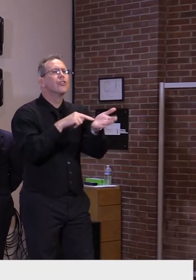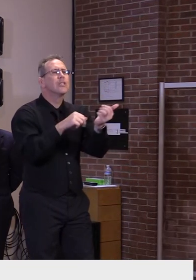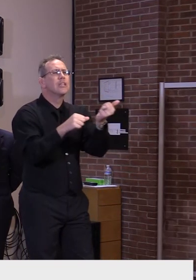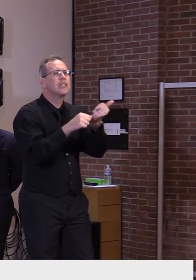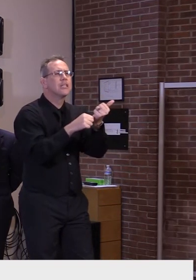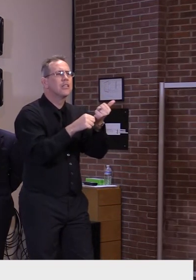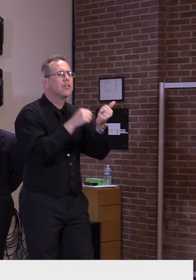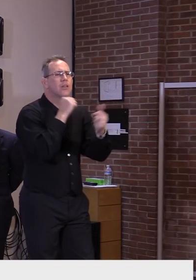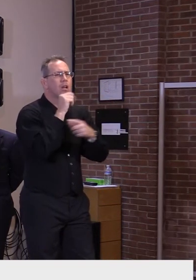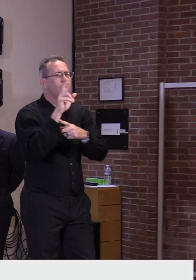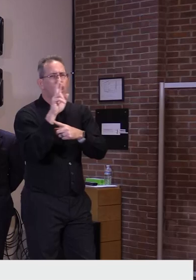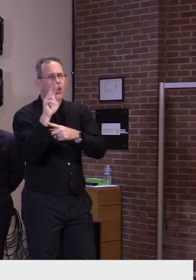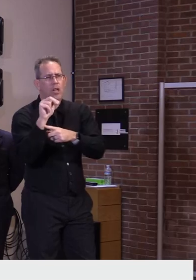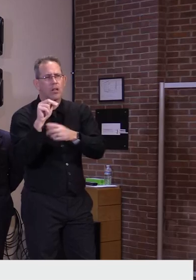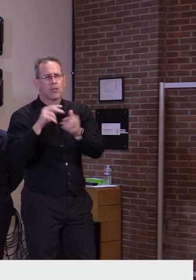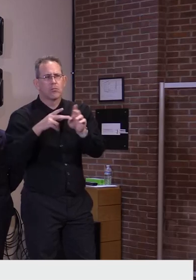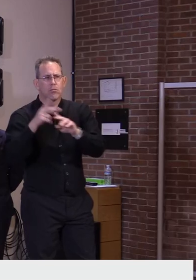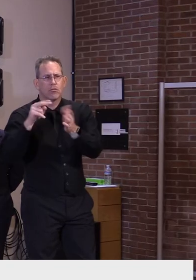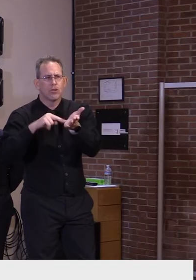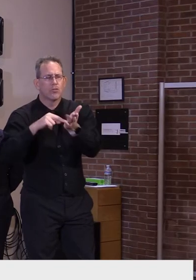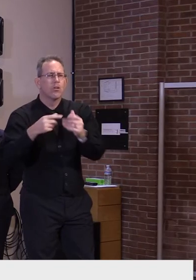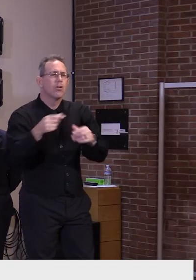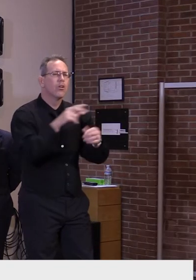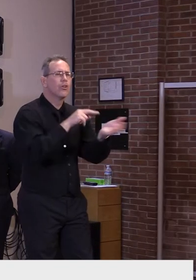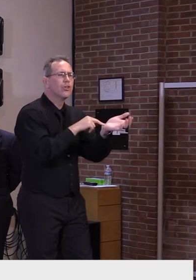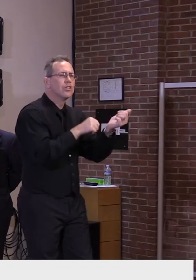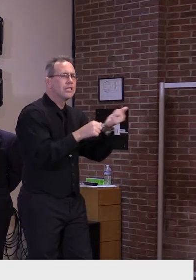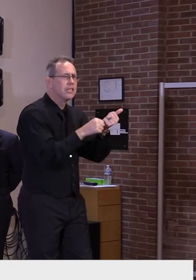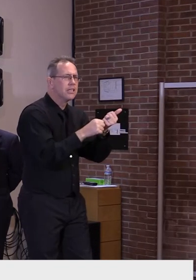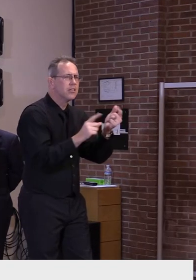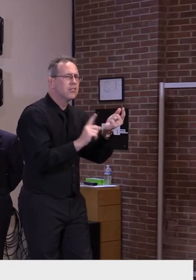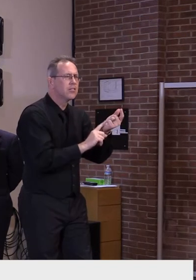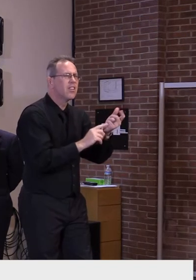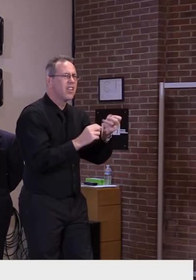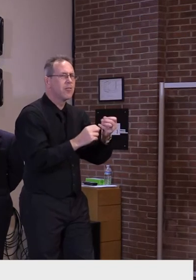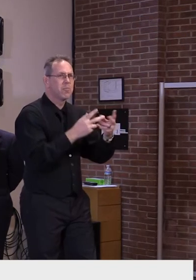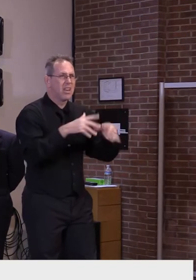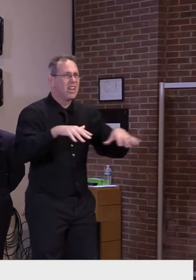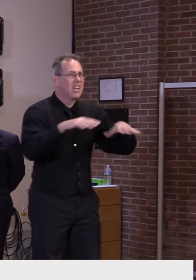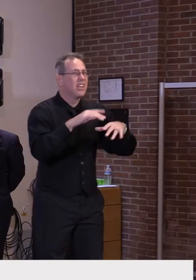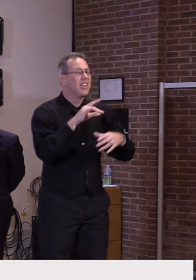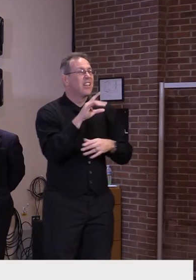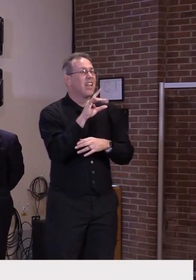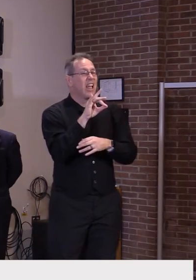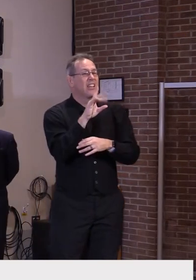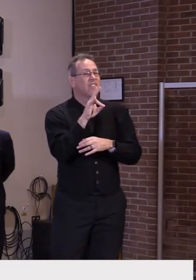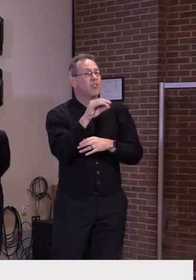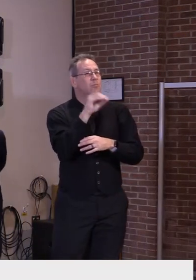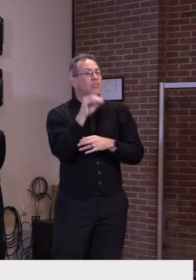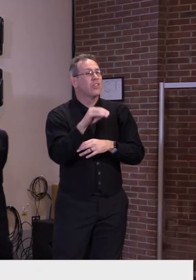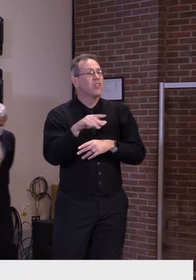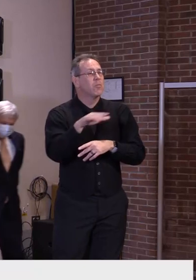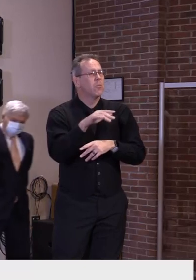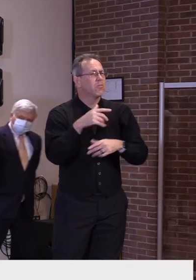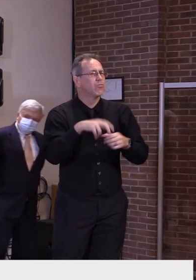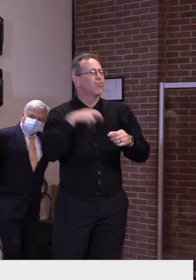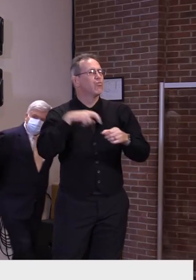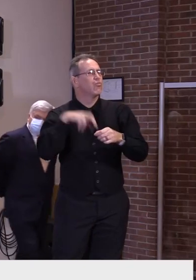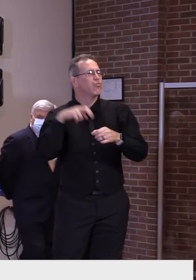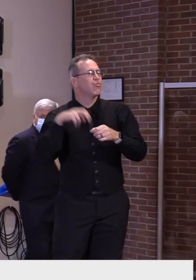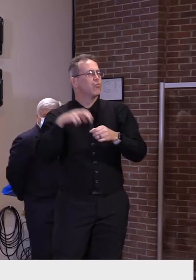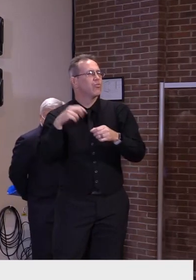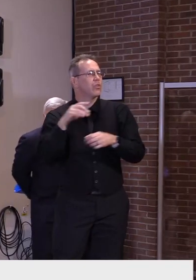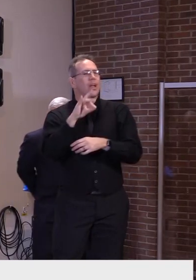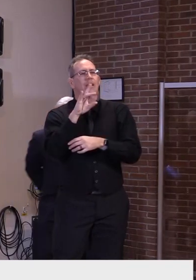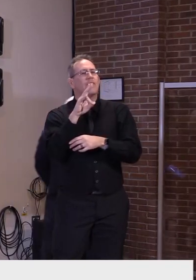expected to leave. And I just wanted to share that. And I think at UVM Medical Center, the number was much higher. But I